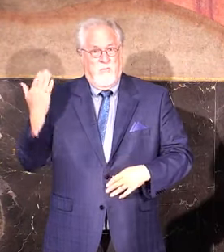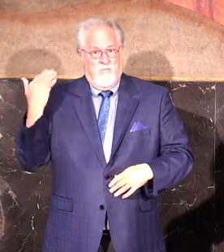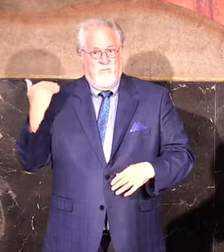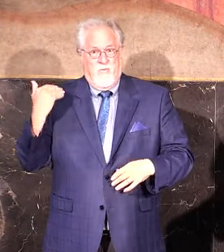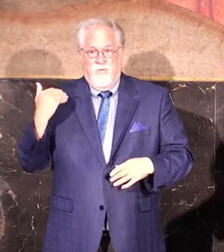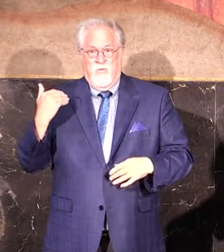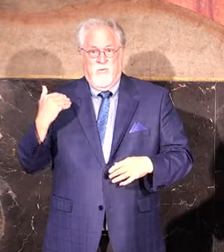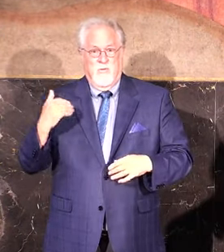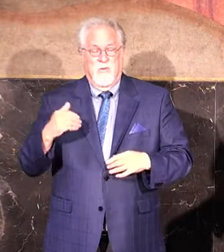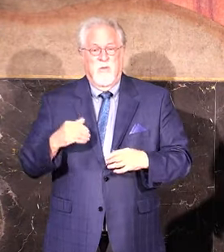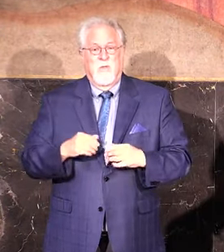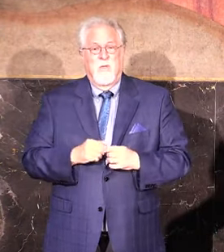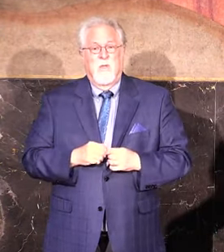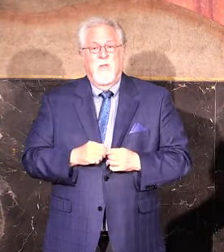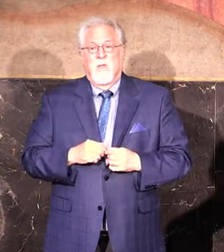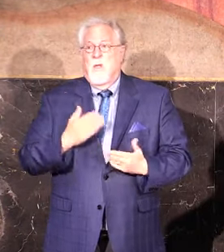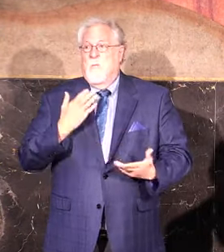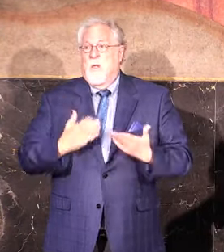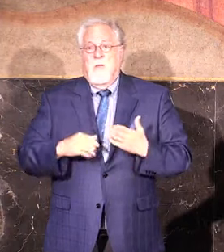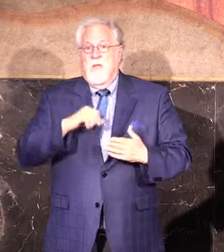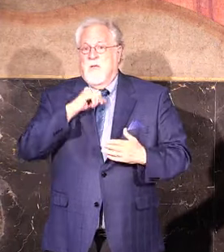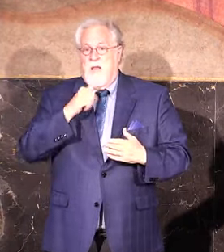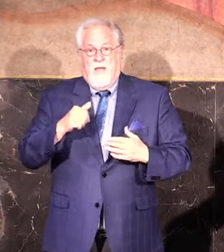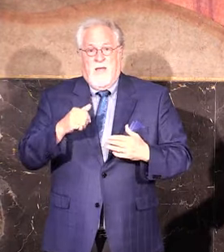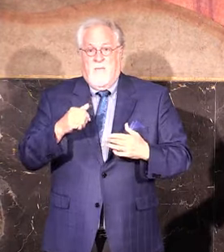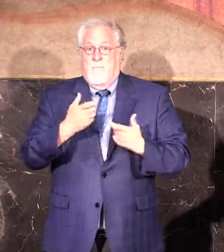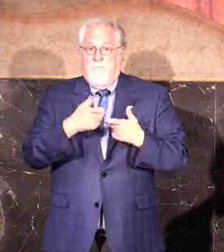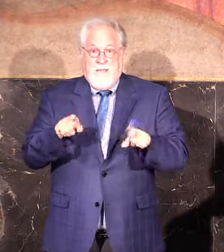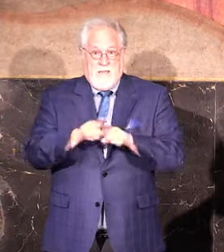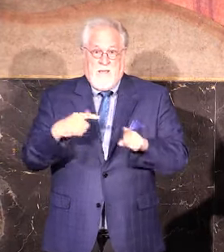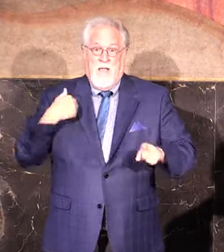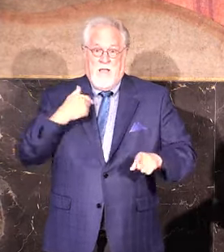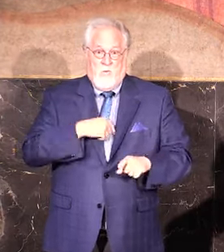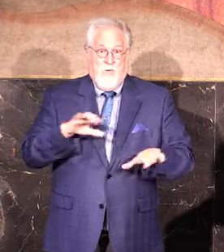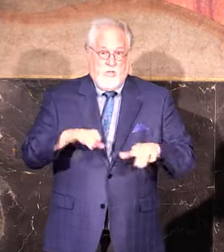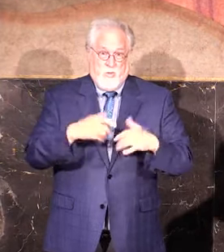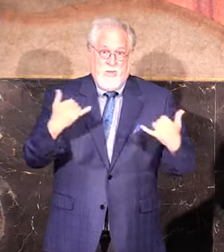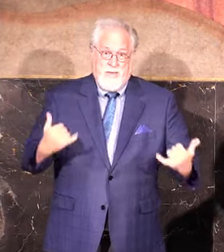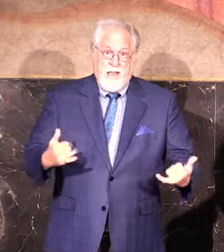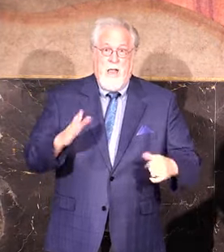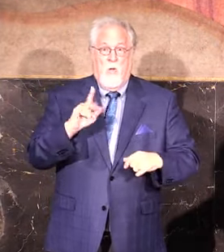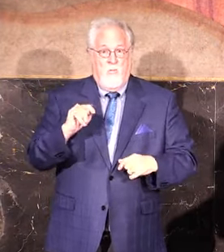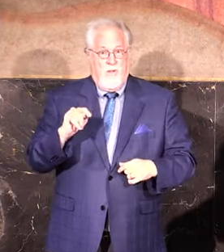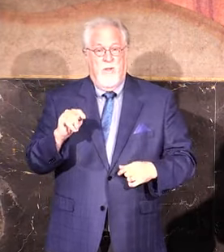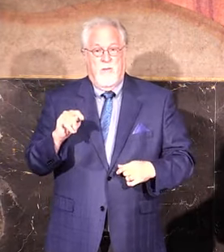on multiple occasions. Probably not at the scale that we're going to be doing it now,